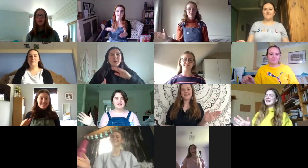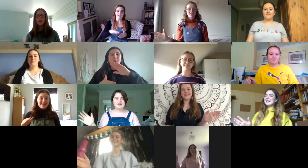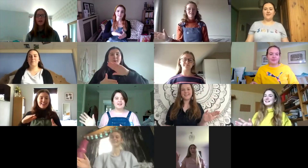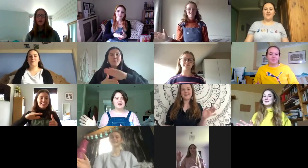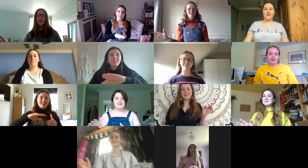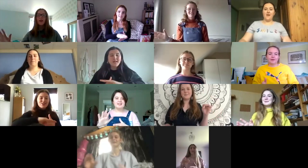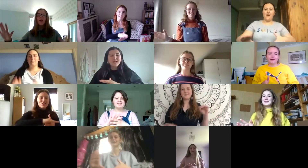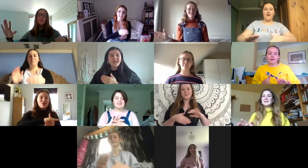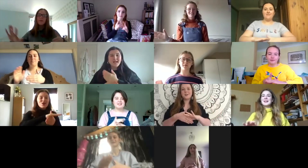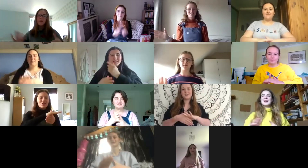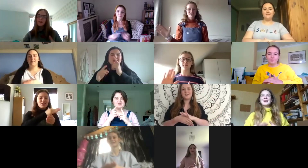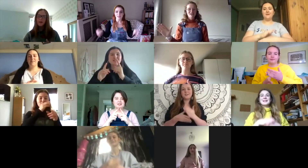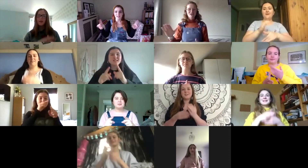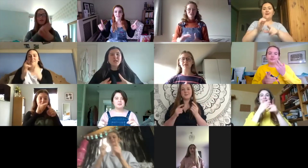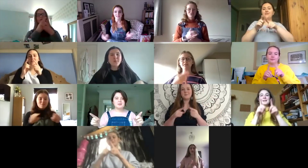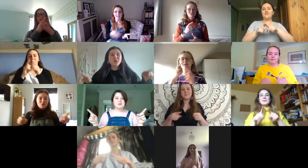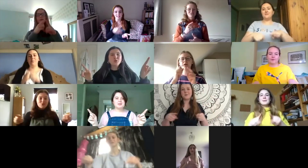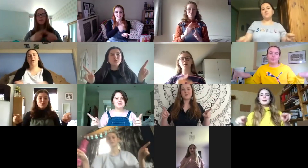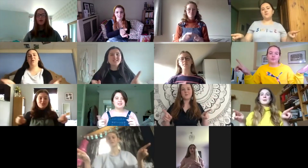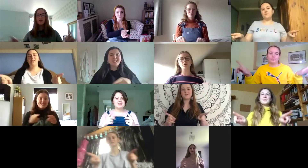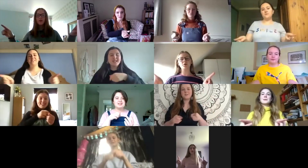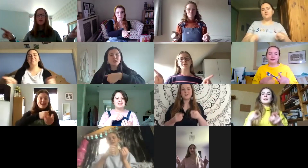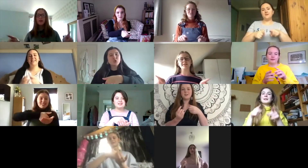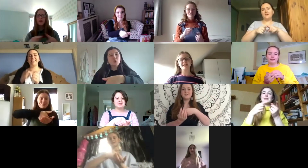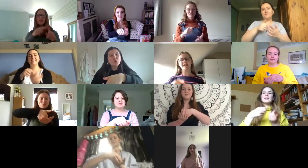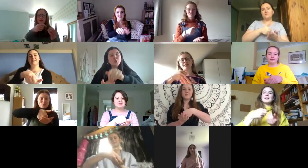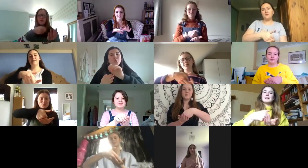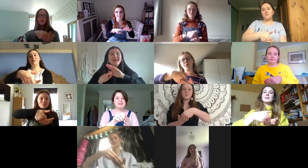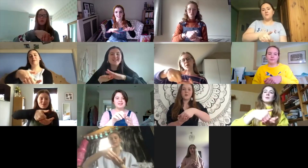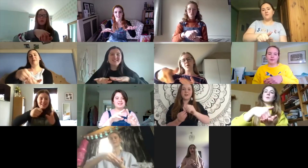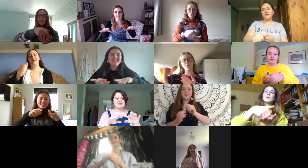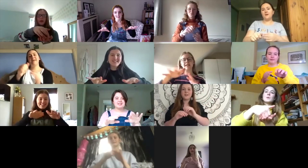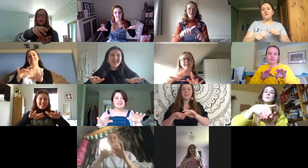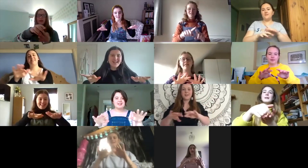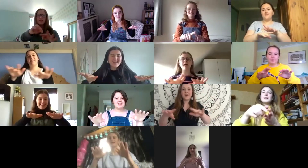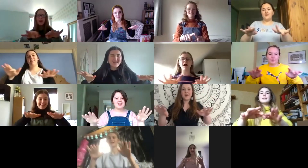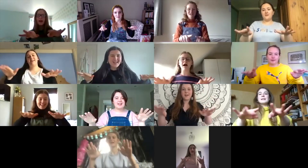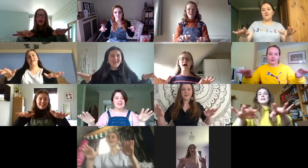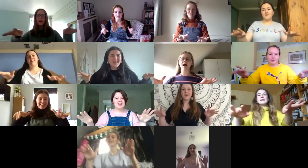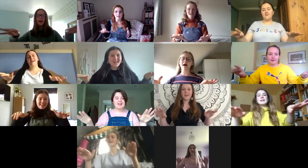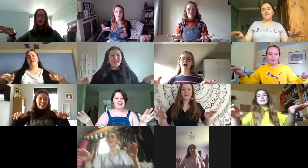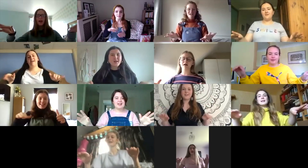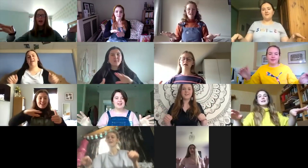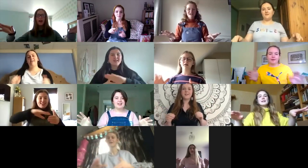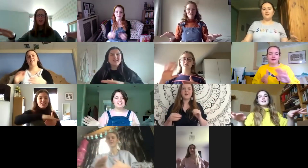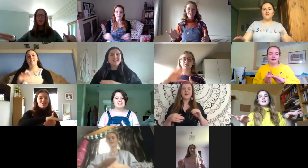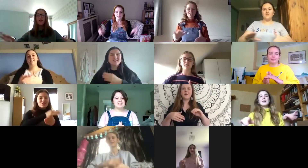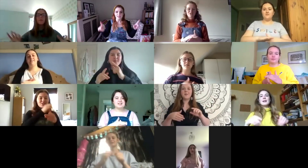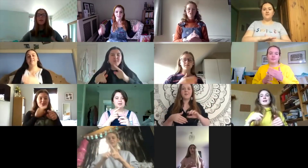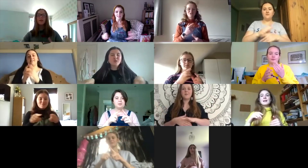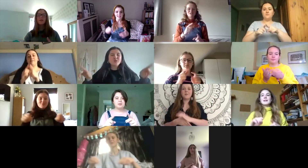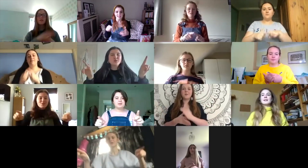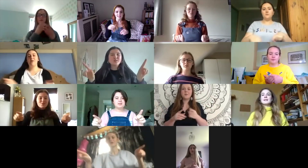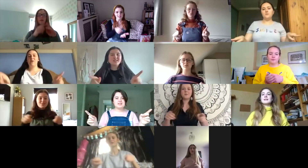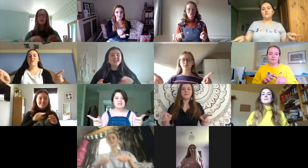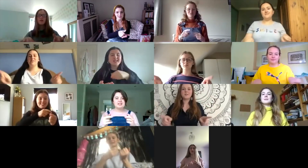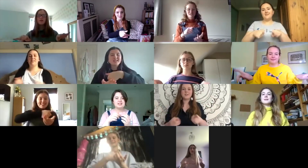Cause the music's always there Cause the music's